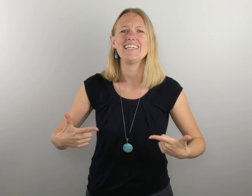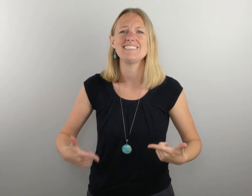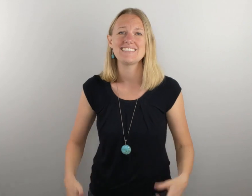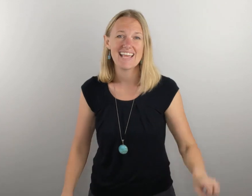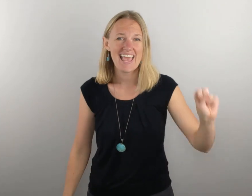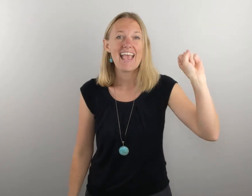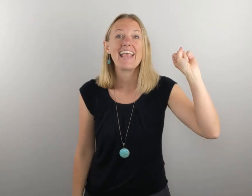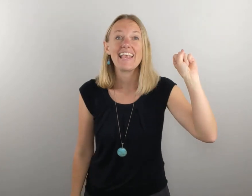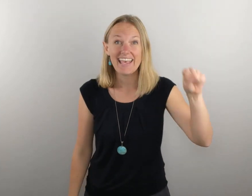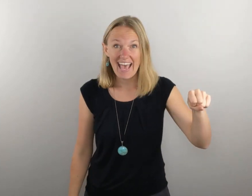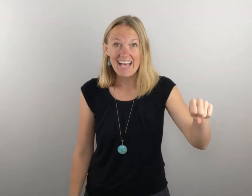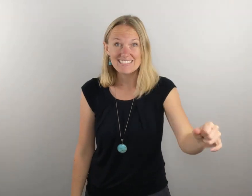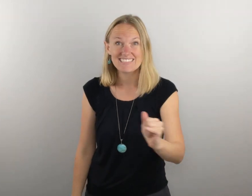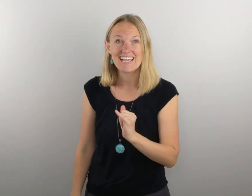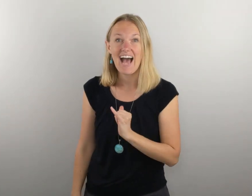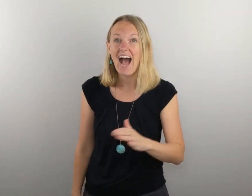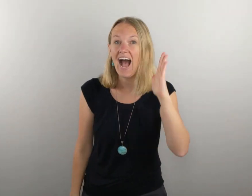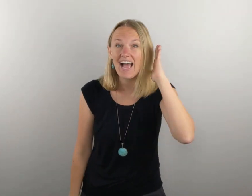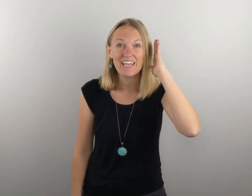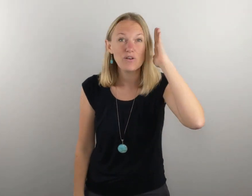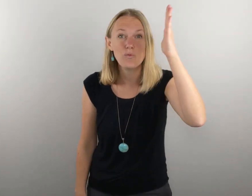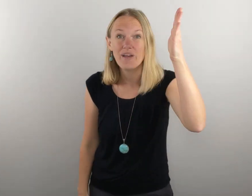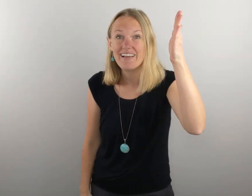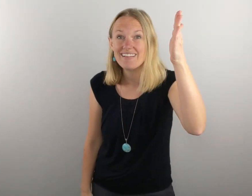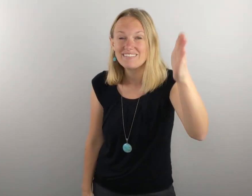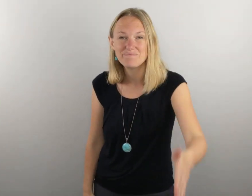days. Yes, I will.